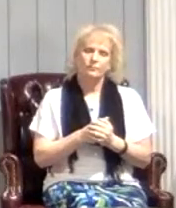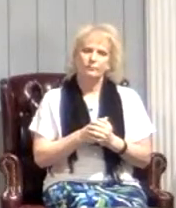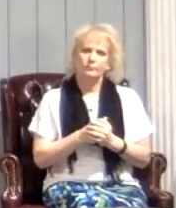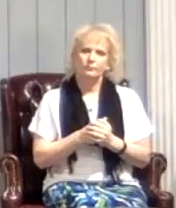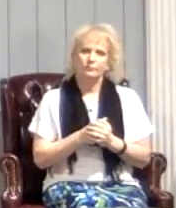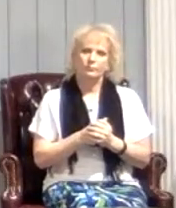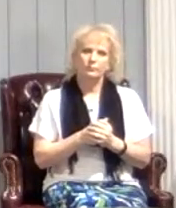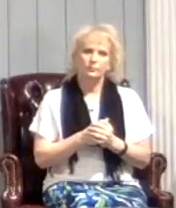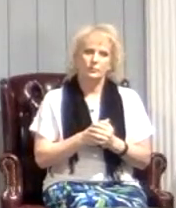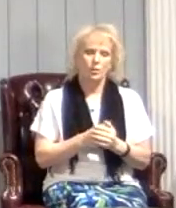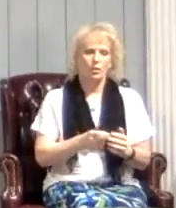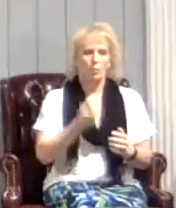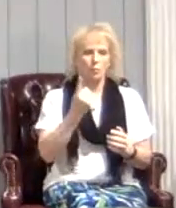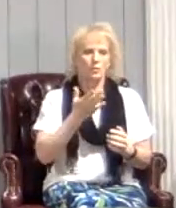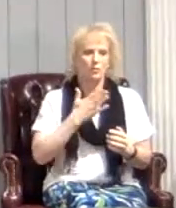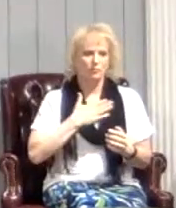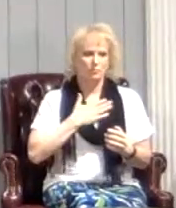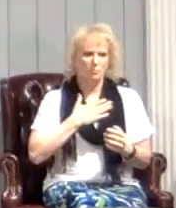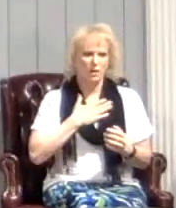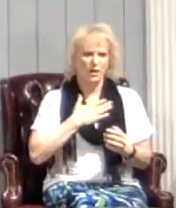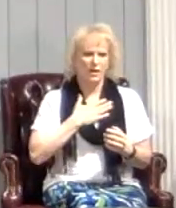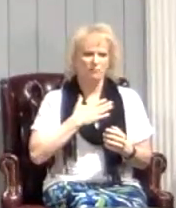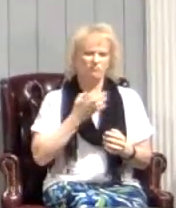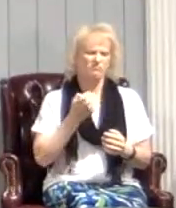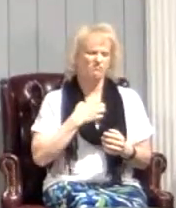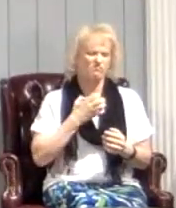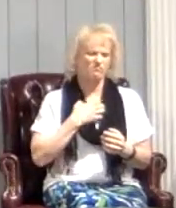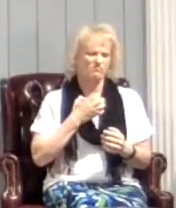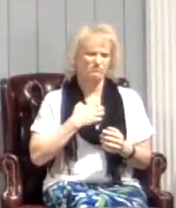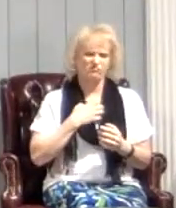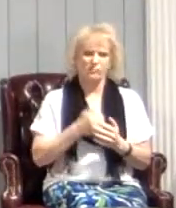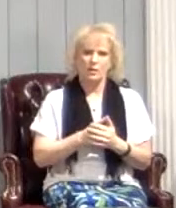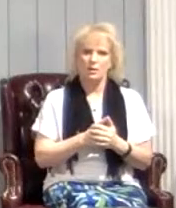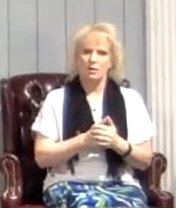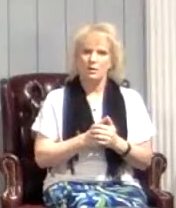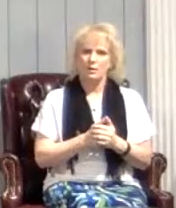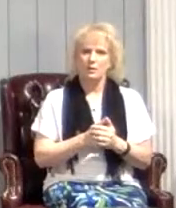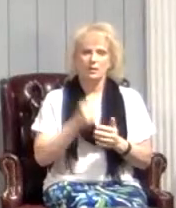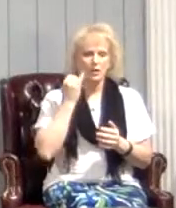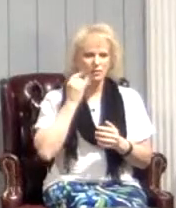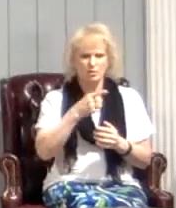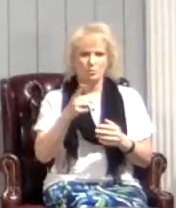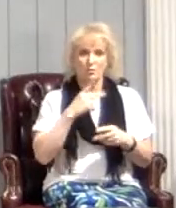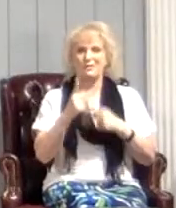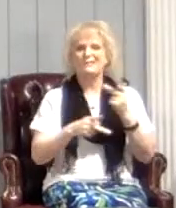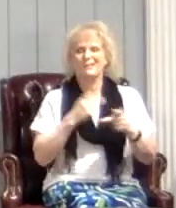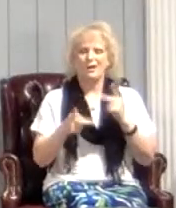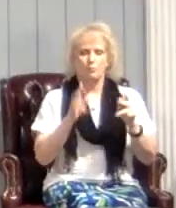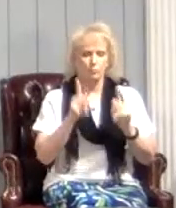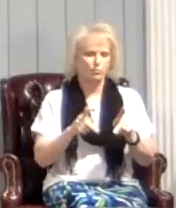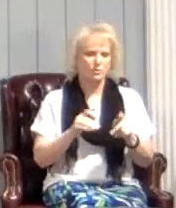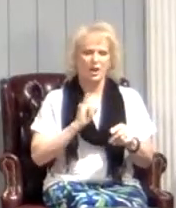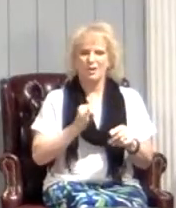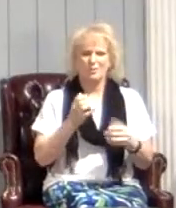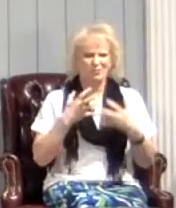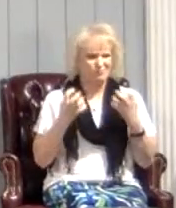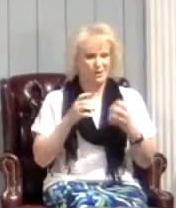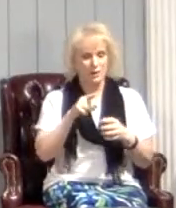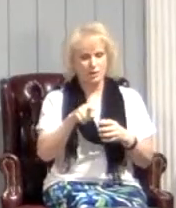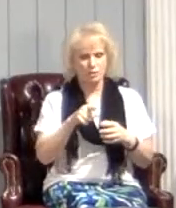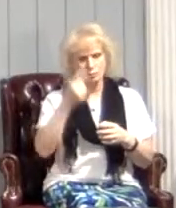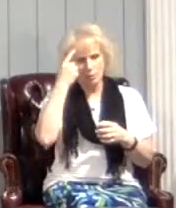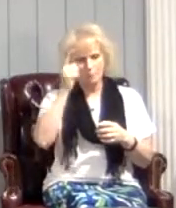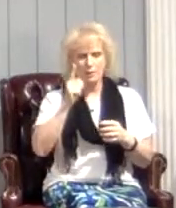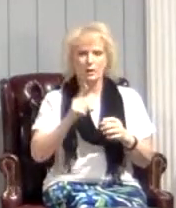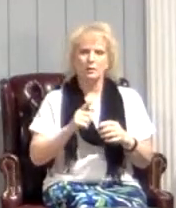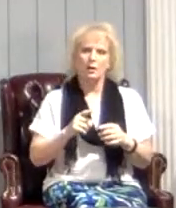this is one of my pet peeves, and so I'm not trying to, you know, stomp on your toes. If you're one of these kind of people, I'm not upset at you for this, but I'll just